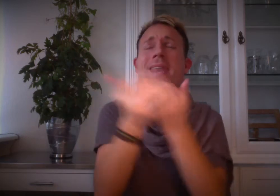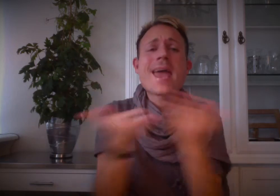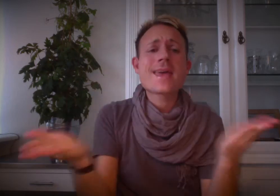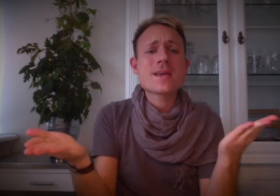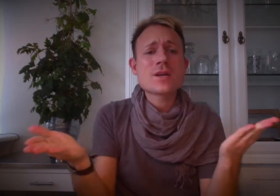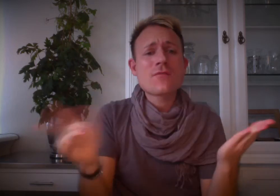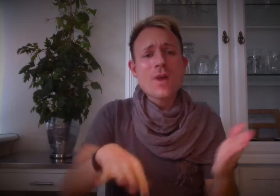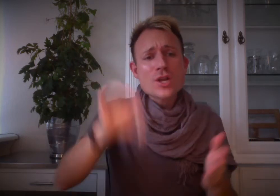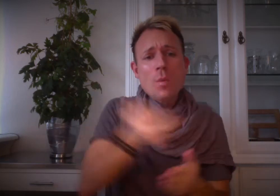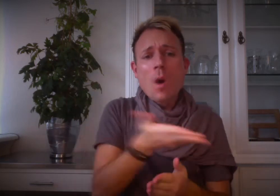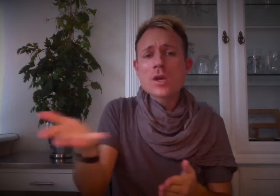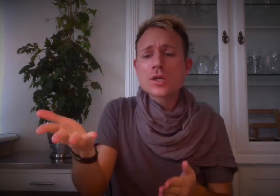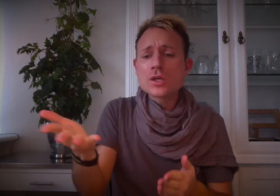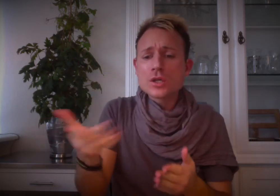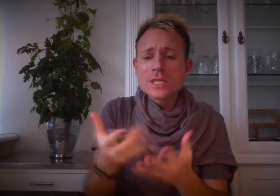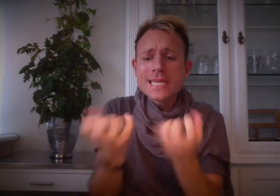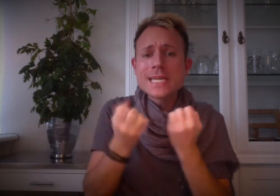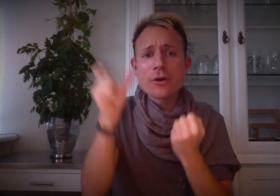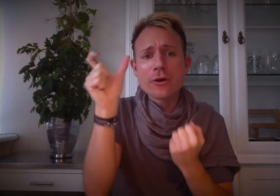she'll find someone to need her